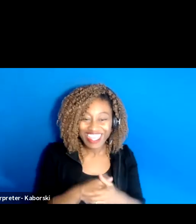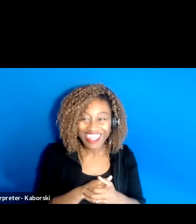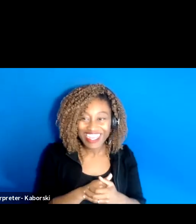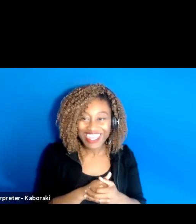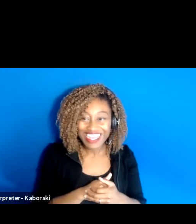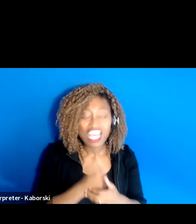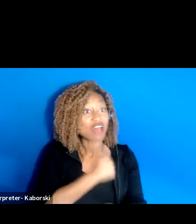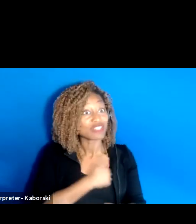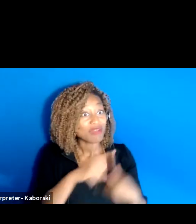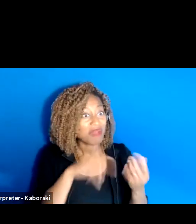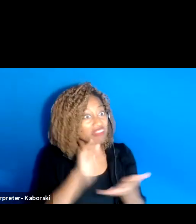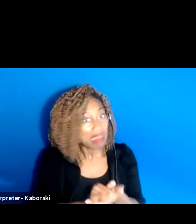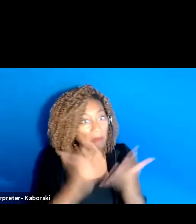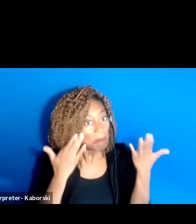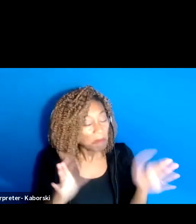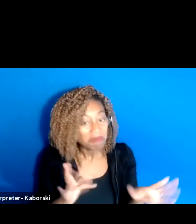I apologize for that.